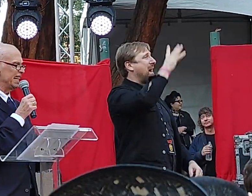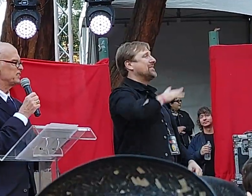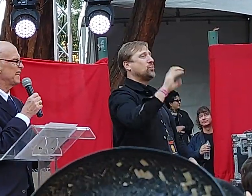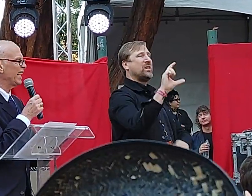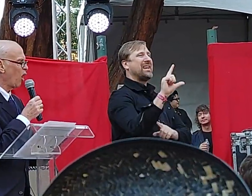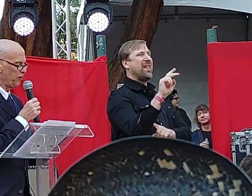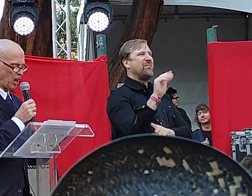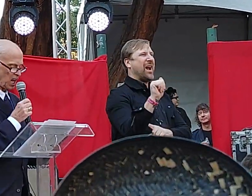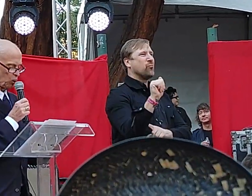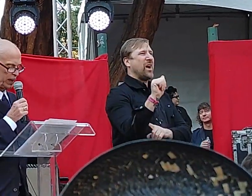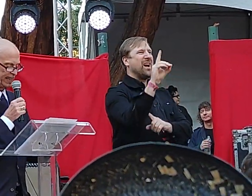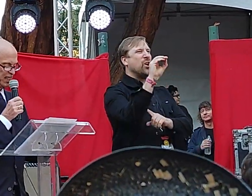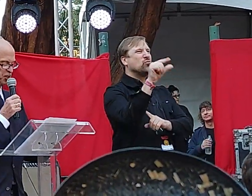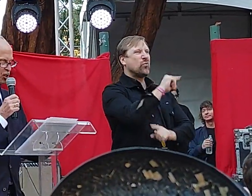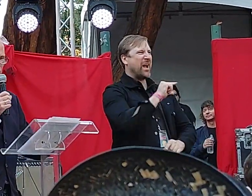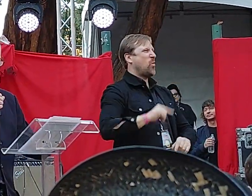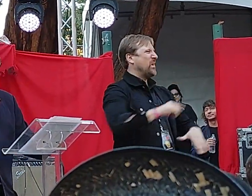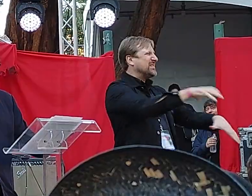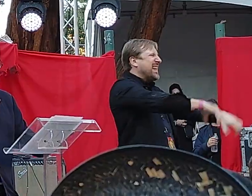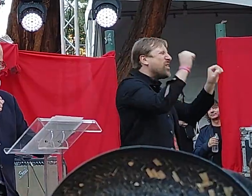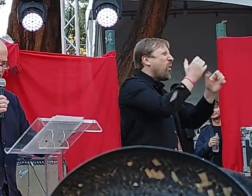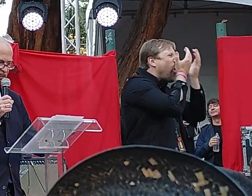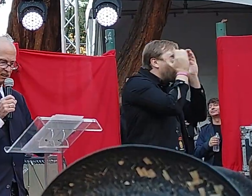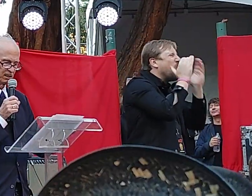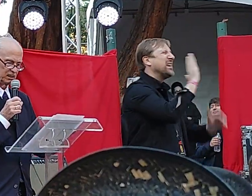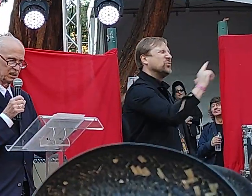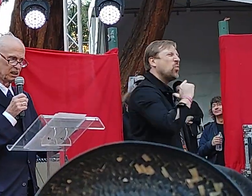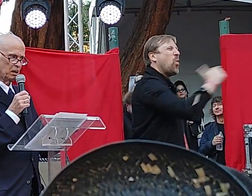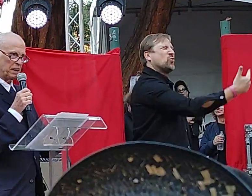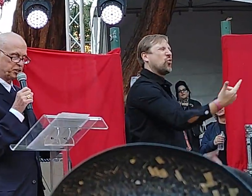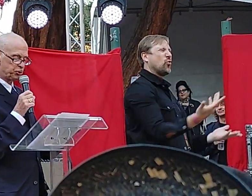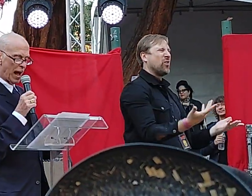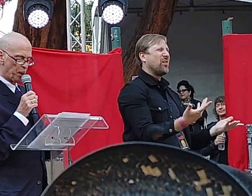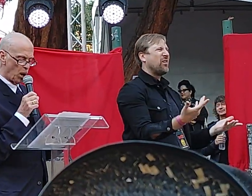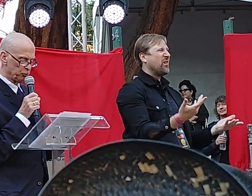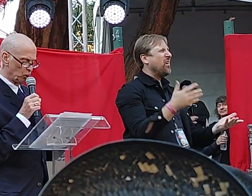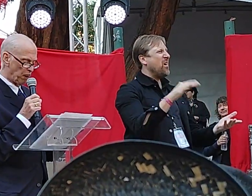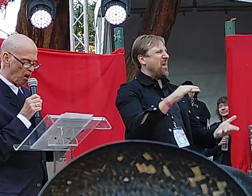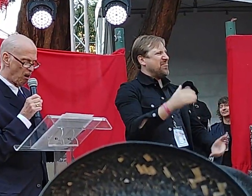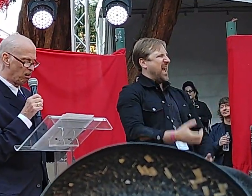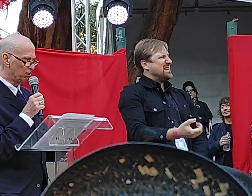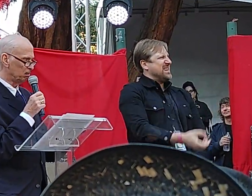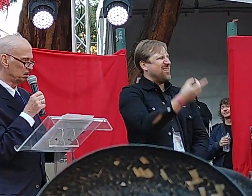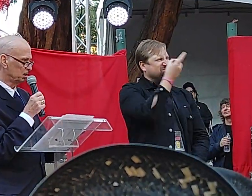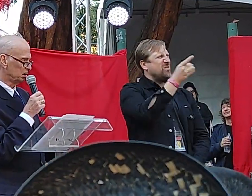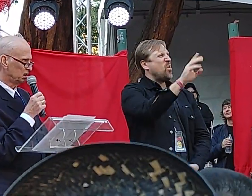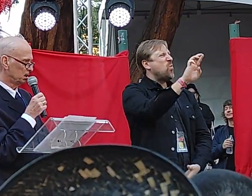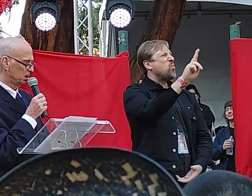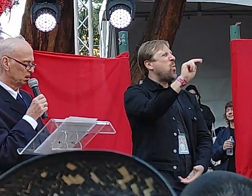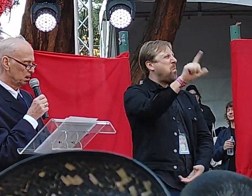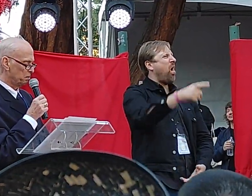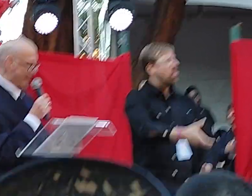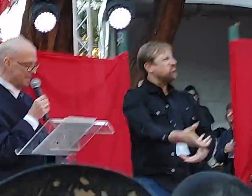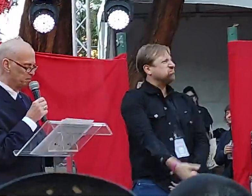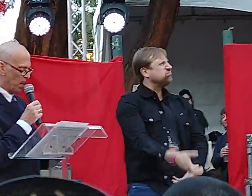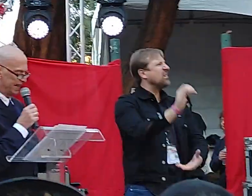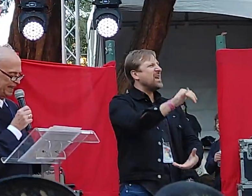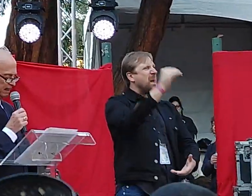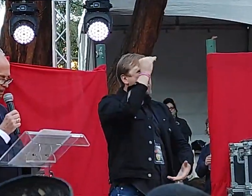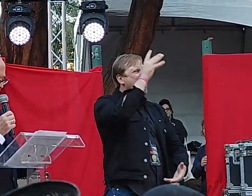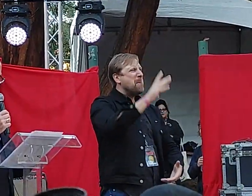Drag kings, take over Halloween. It's your turn this year. Be strap-on RuPaul.